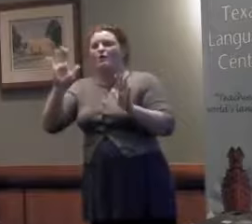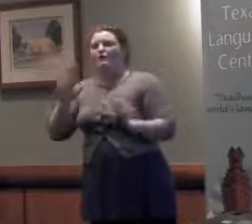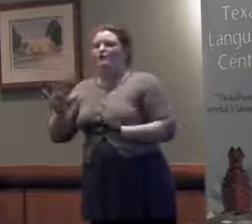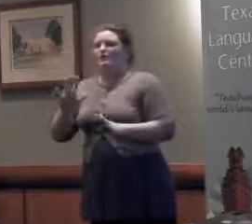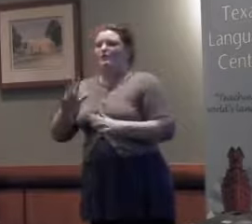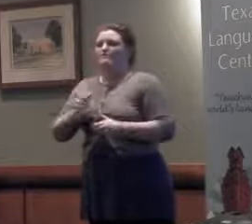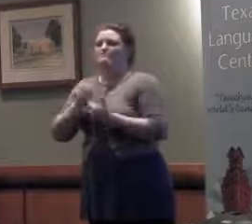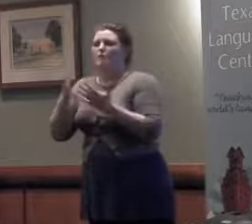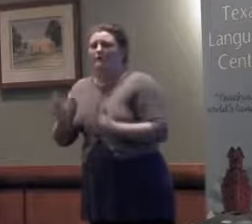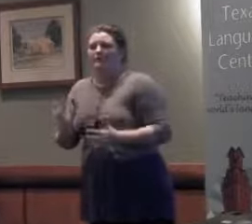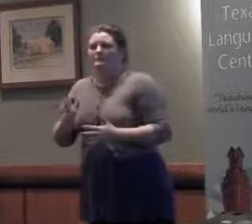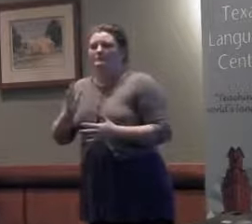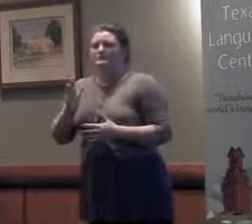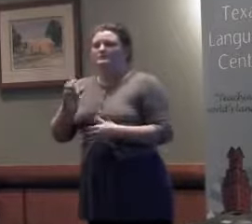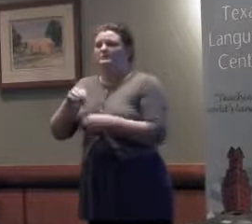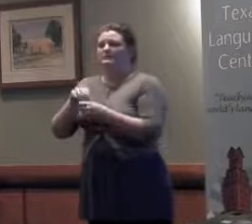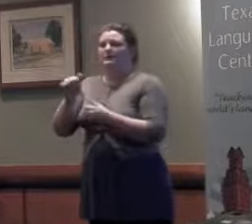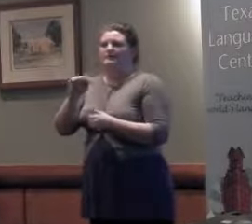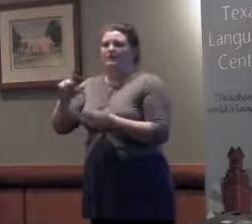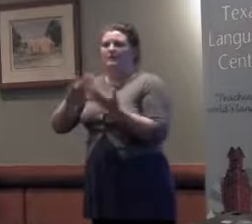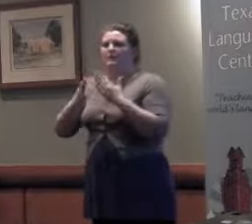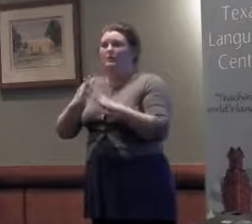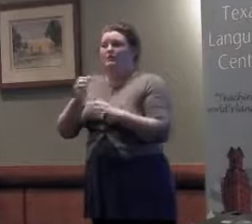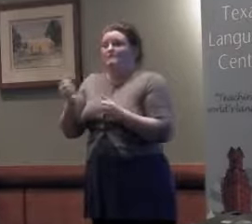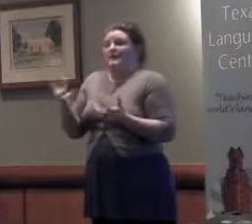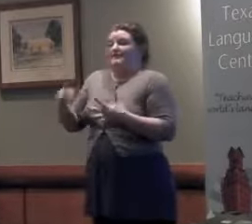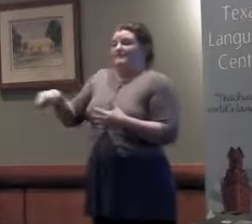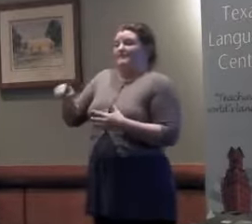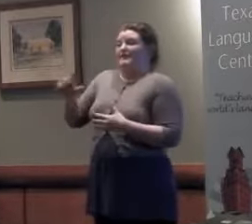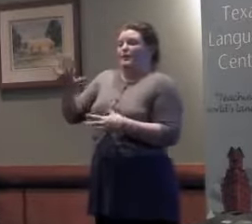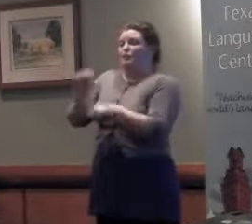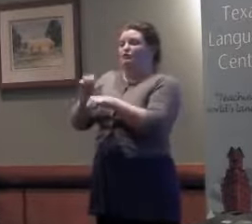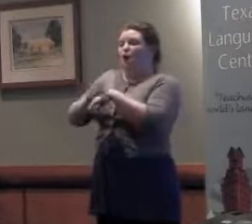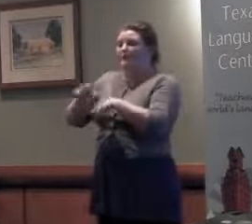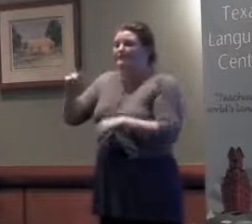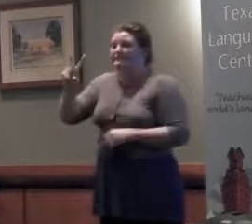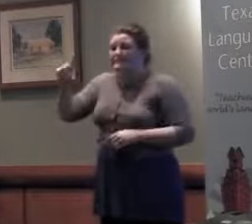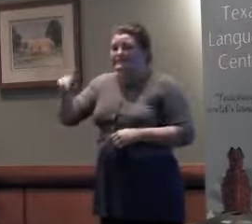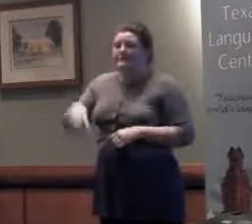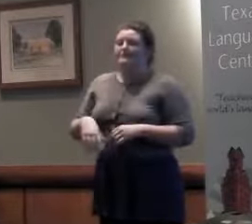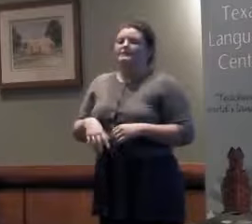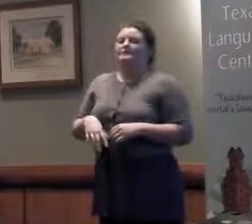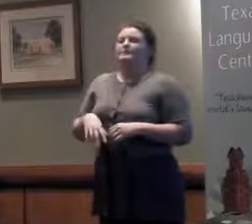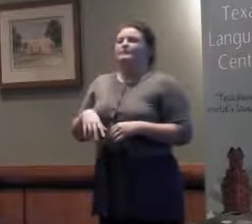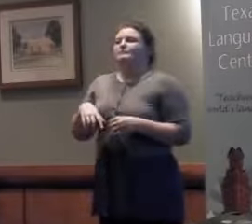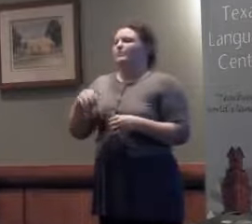community, many of whom have works that are on DVD and